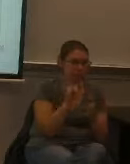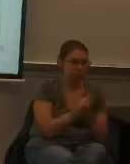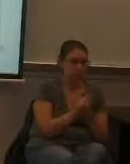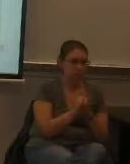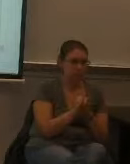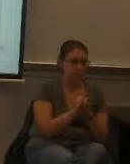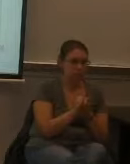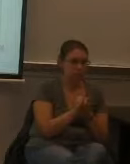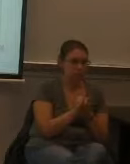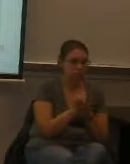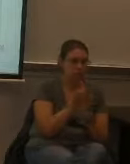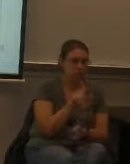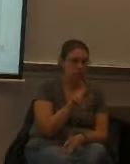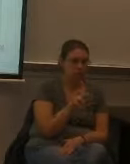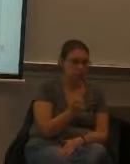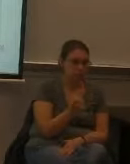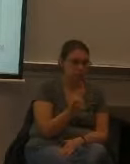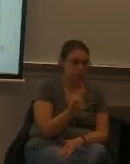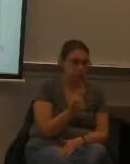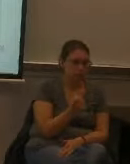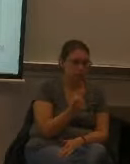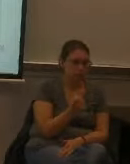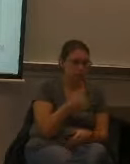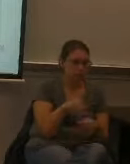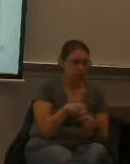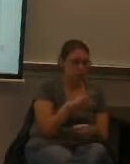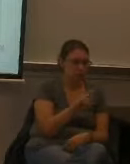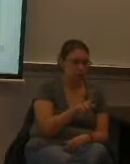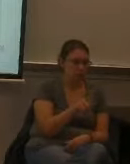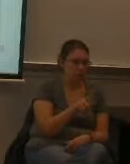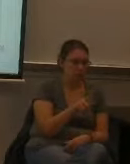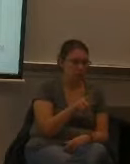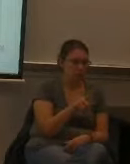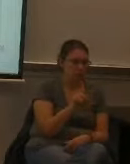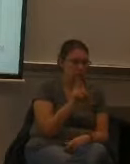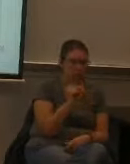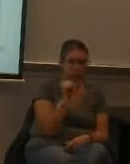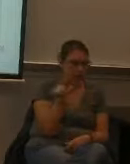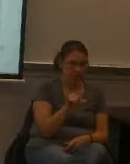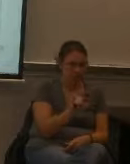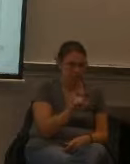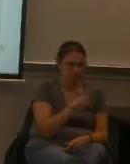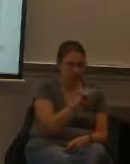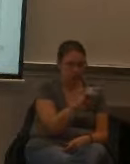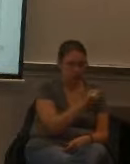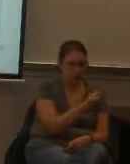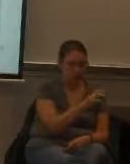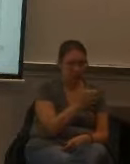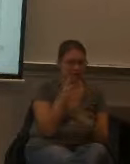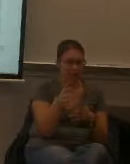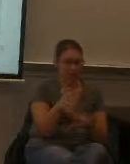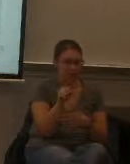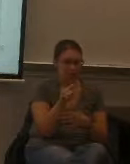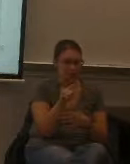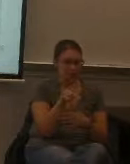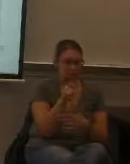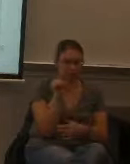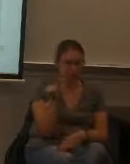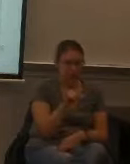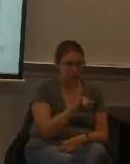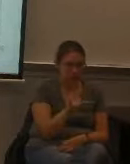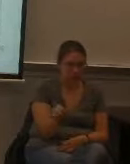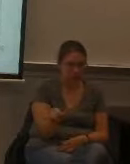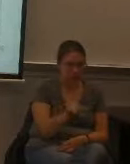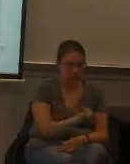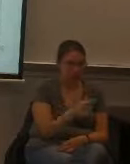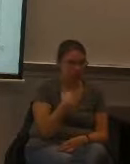that the flux in a pool are not the same. That is, a rate and a standing stock are not the same.